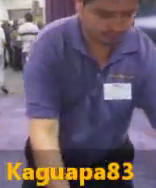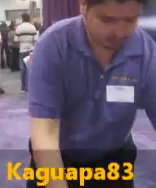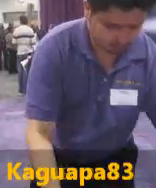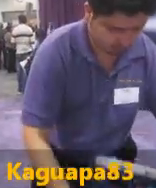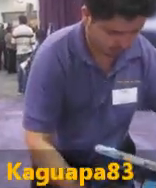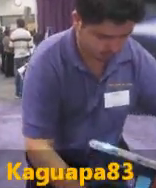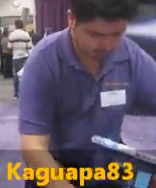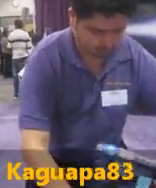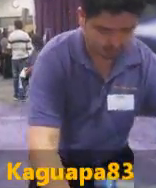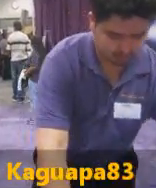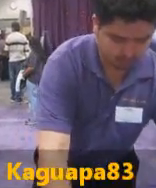Thank